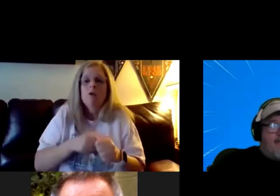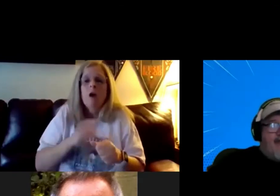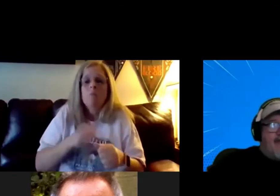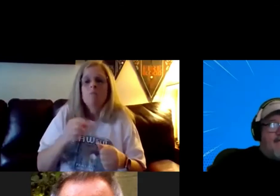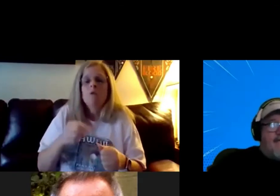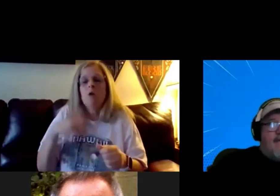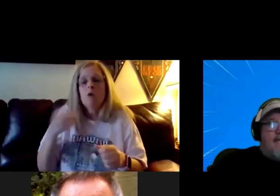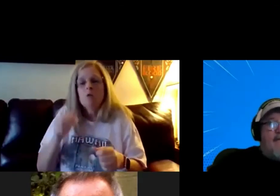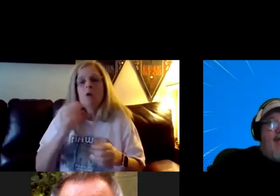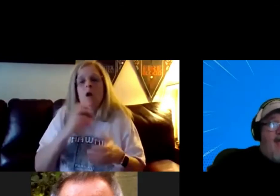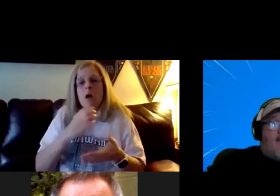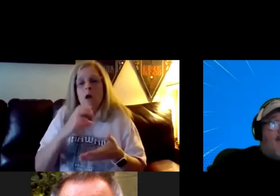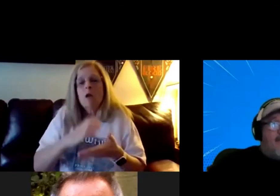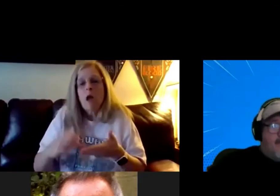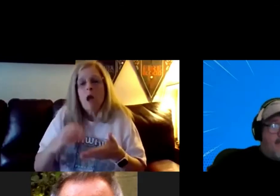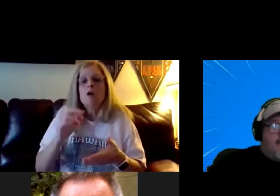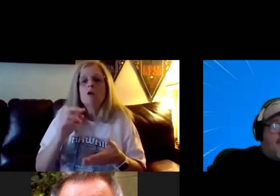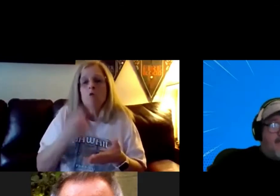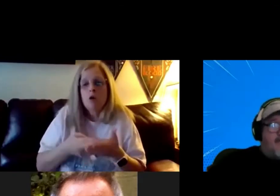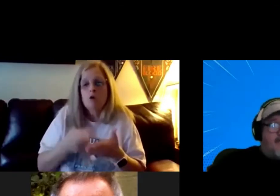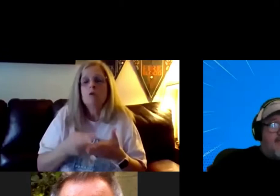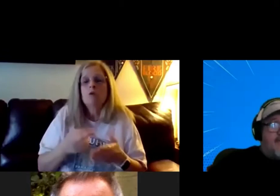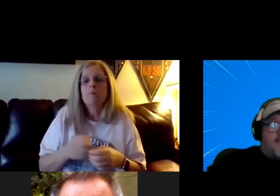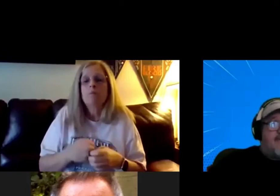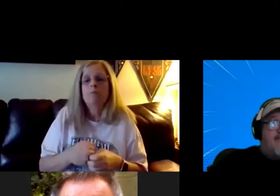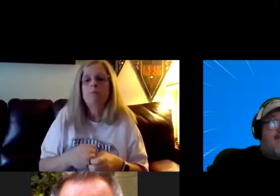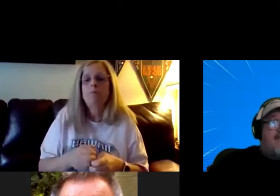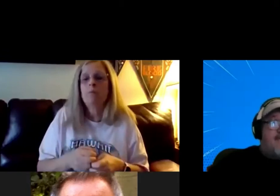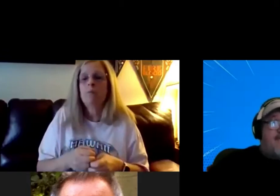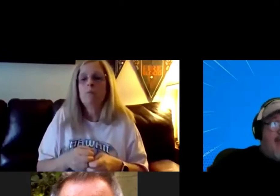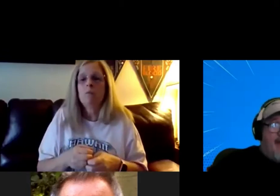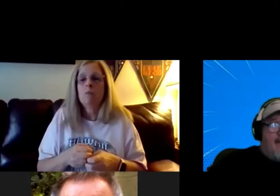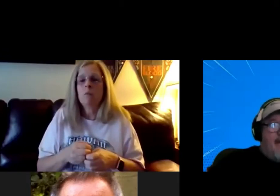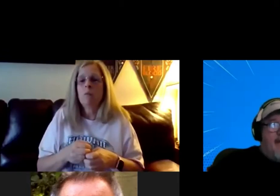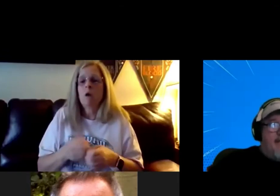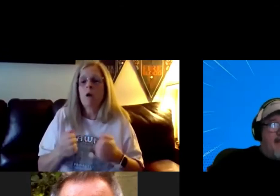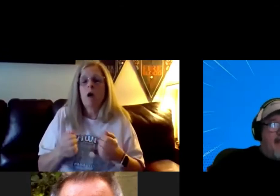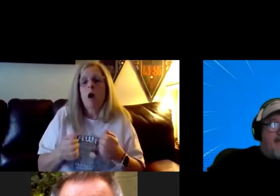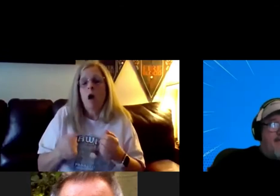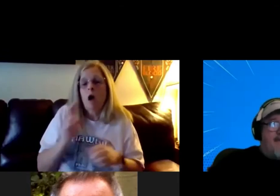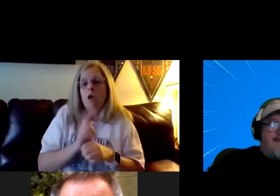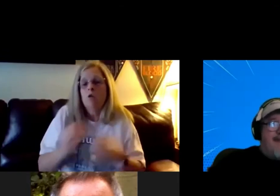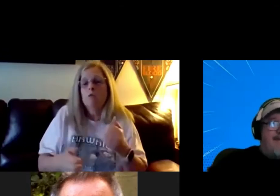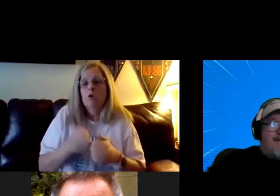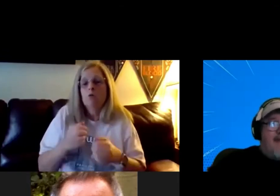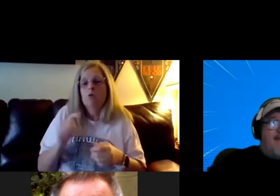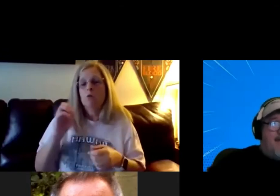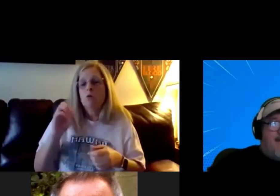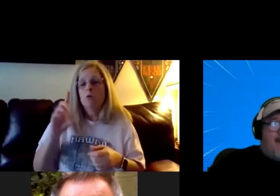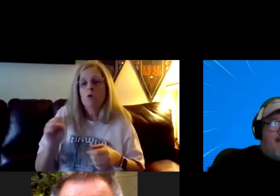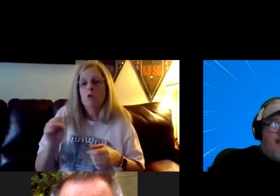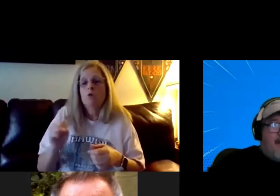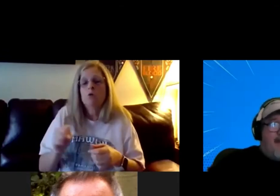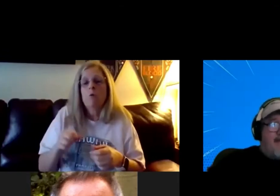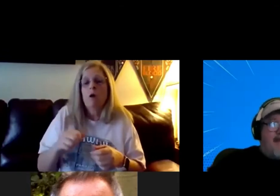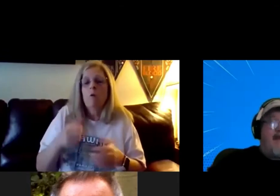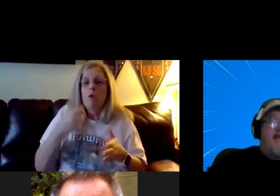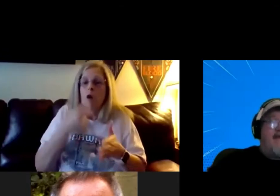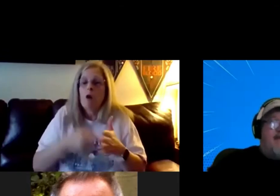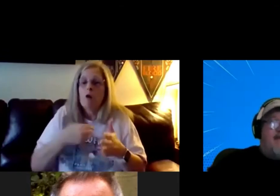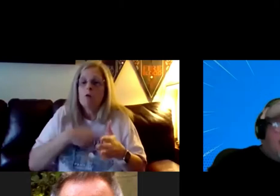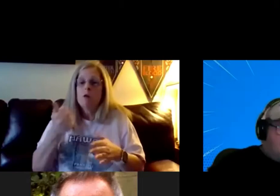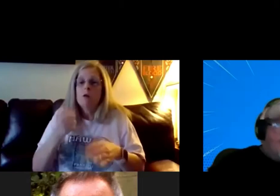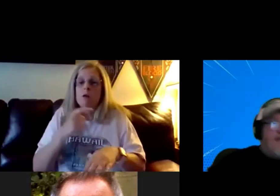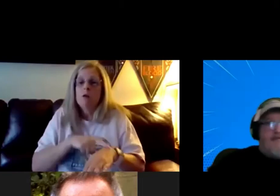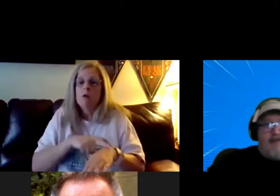with Onpassive. I will use most of those tools because I'm using them now, but they cost me 10 times the amount of money because I got to